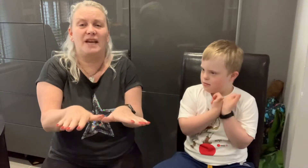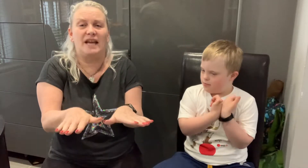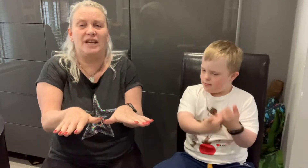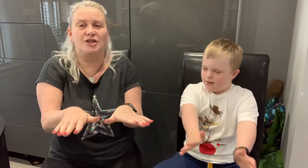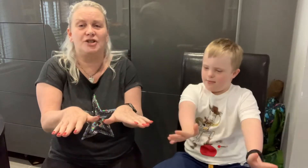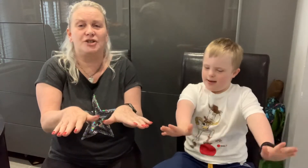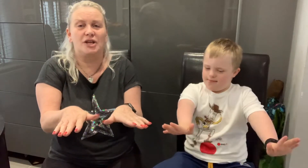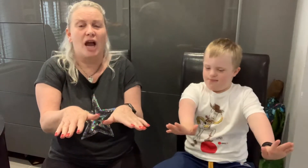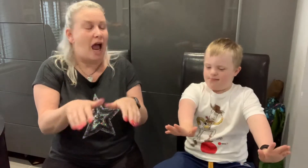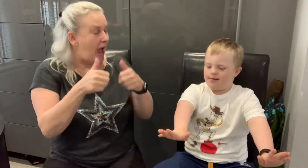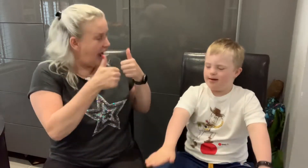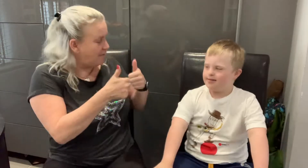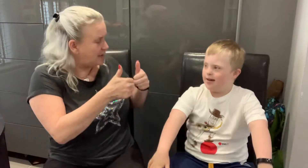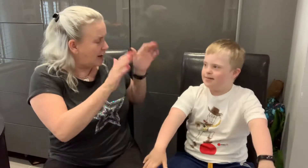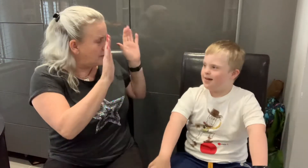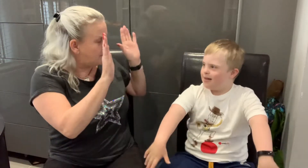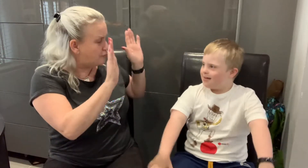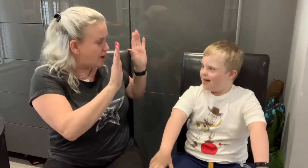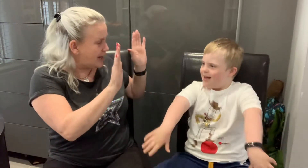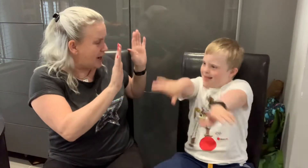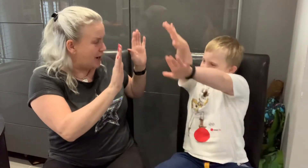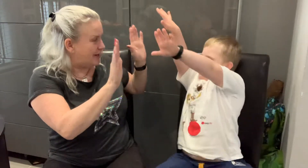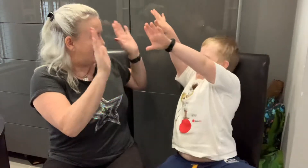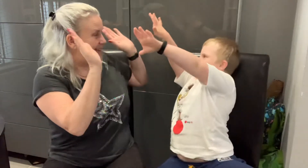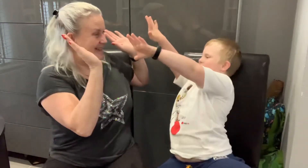Finish. Alfie, that was brilliant.